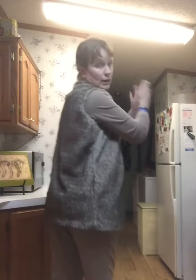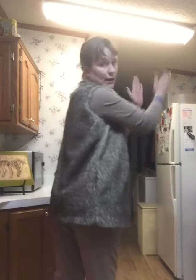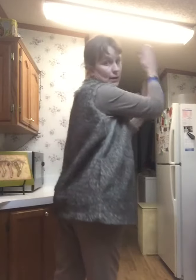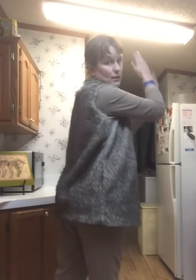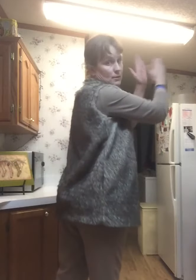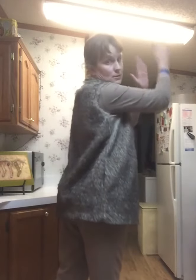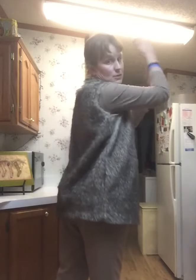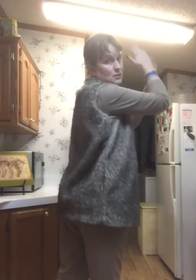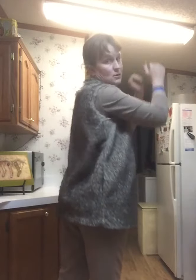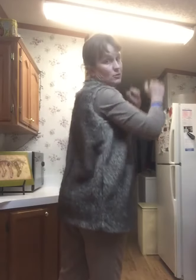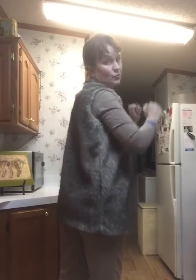Praise. This is,